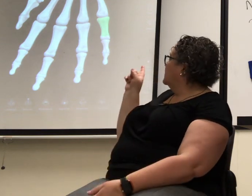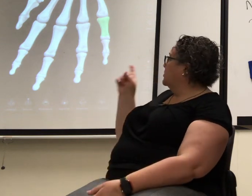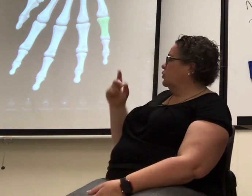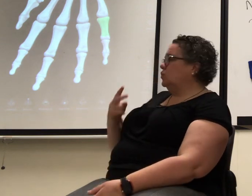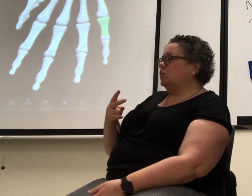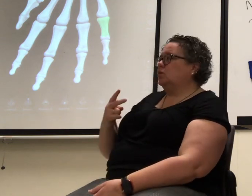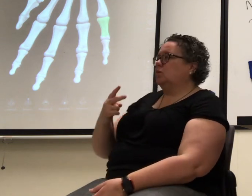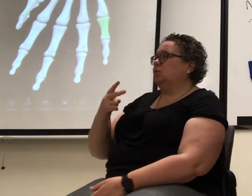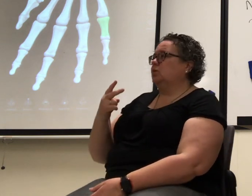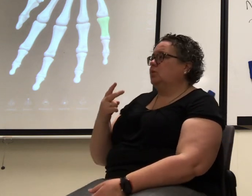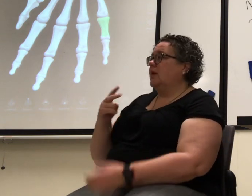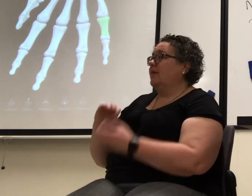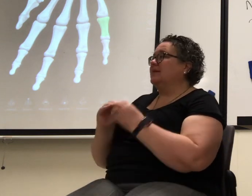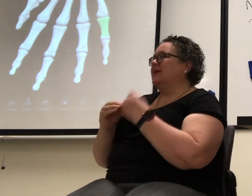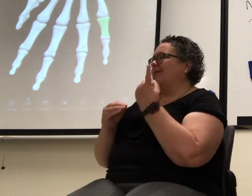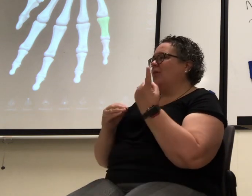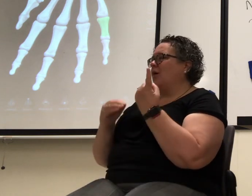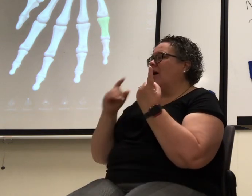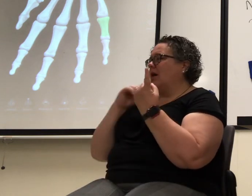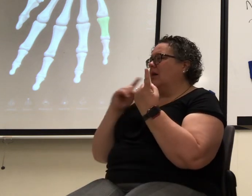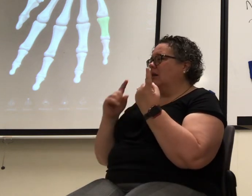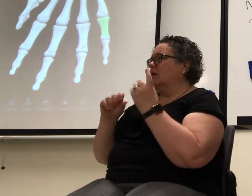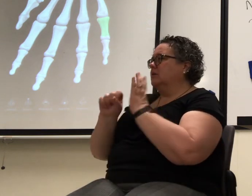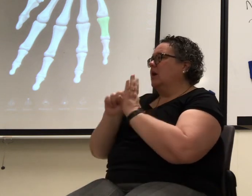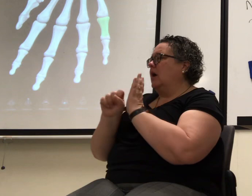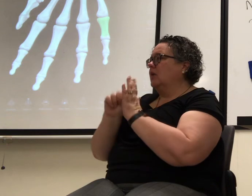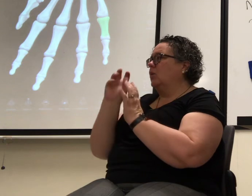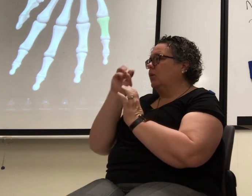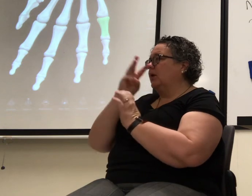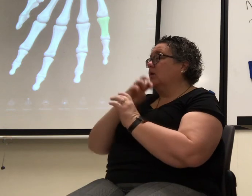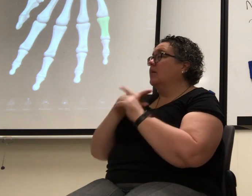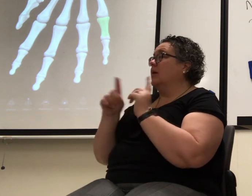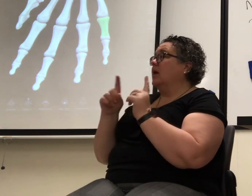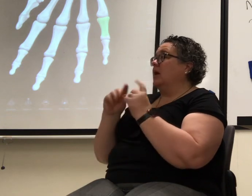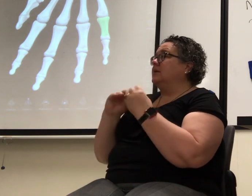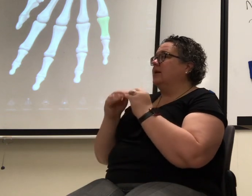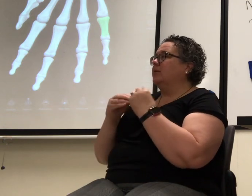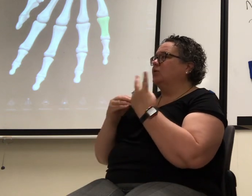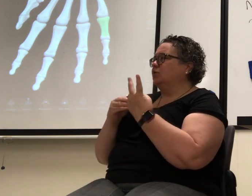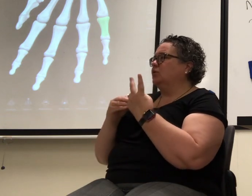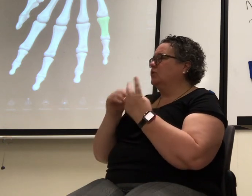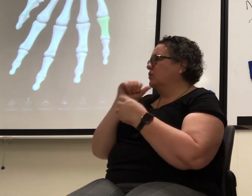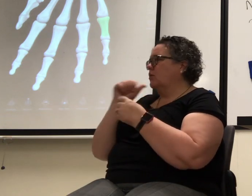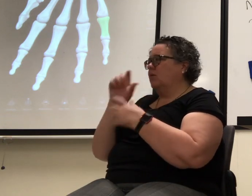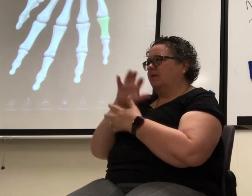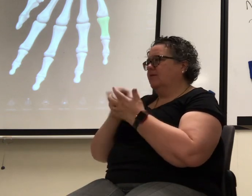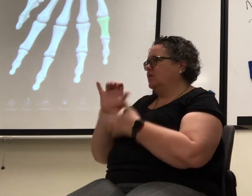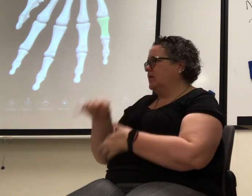2. This is the number 1 sign, right? We're number 1, but it's digit 2. Okay, so don't confuse that.